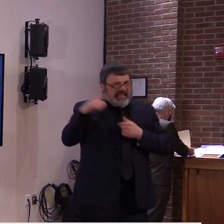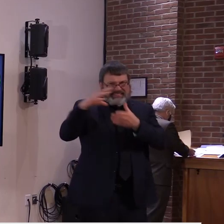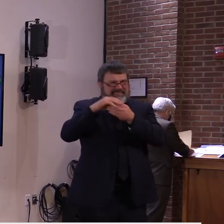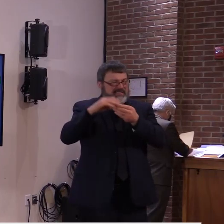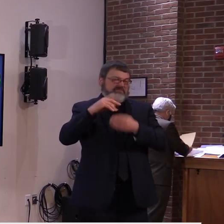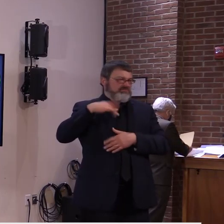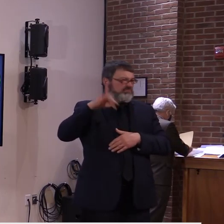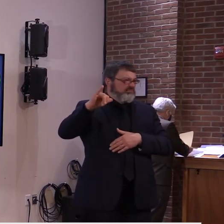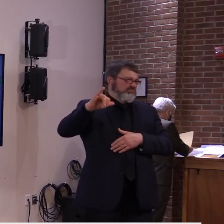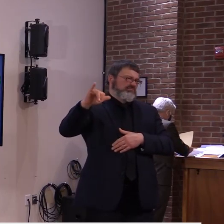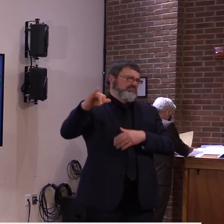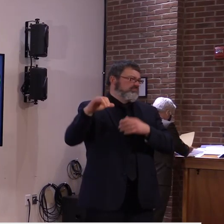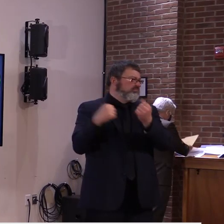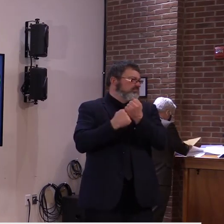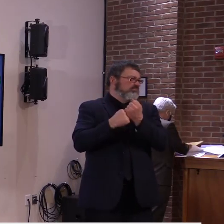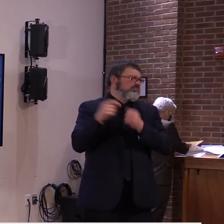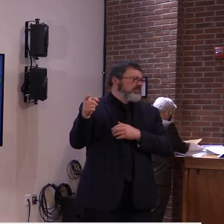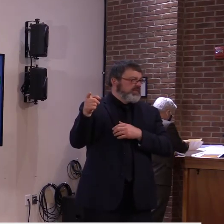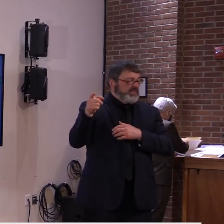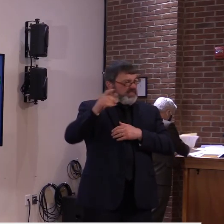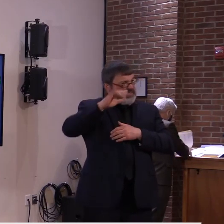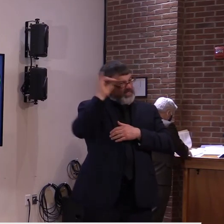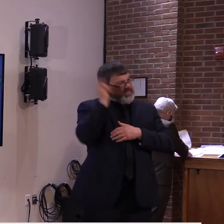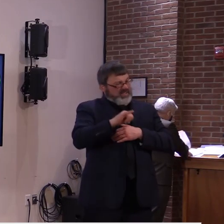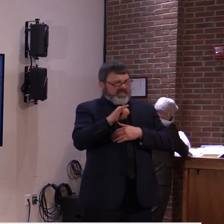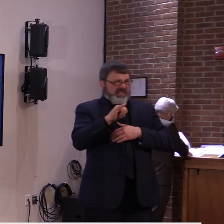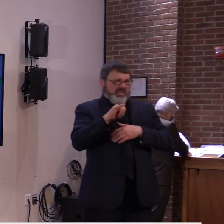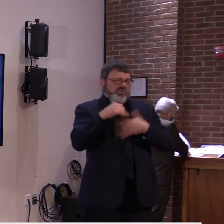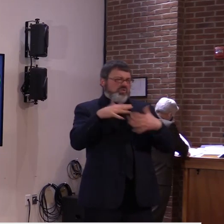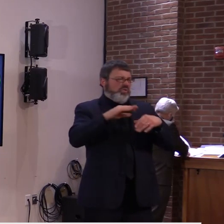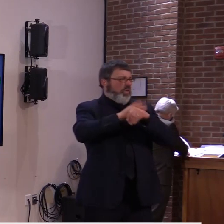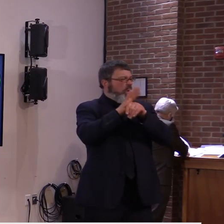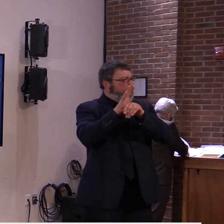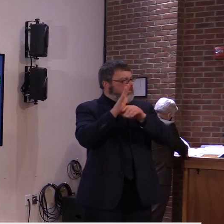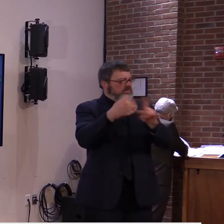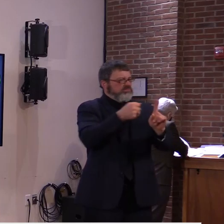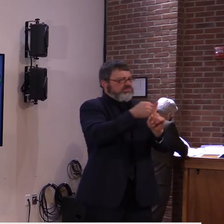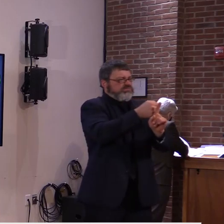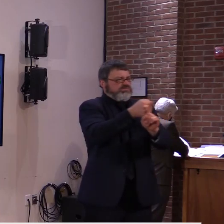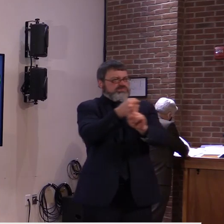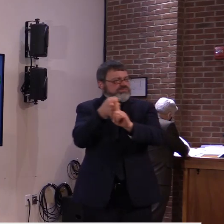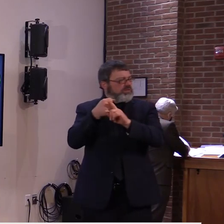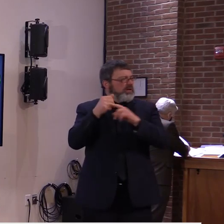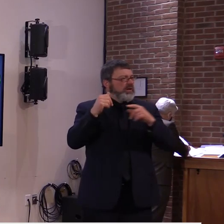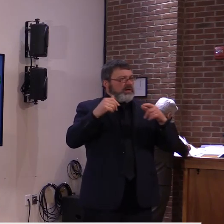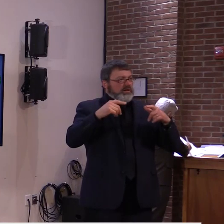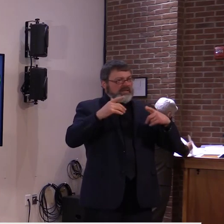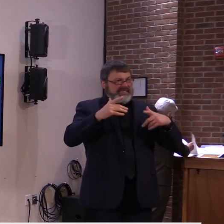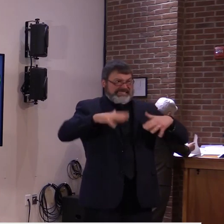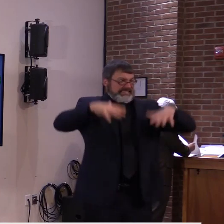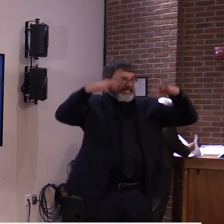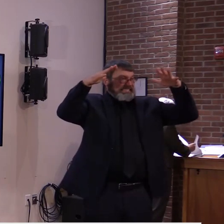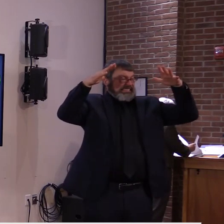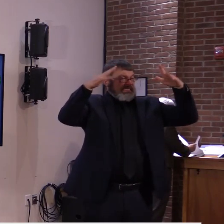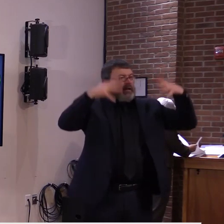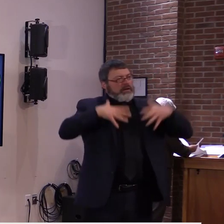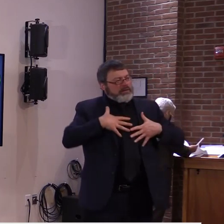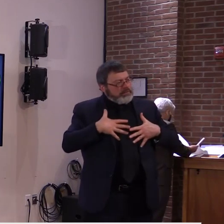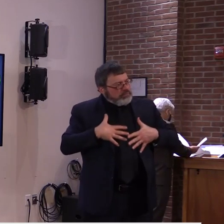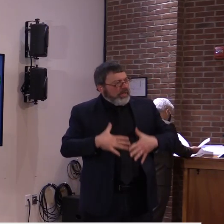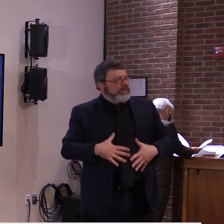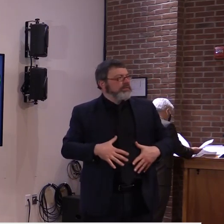times in different ways. We may be overwhelmed by the news, constantly having to consider the risk of every aspect of